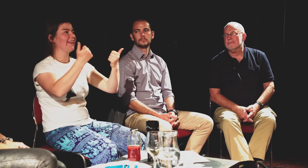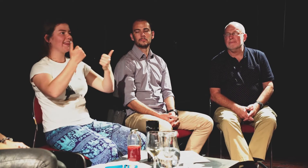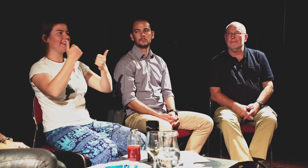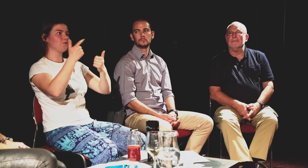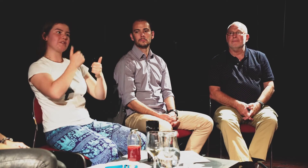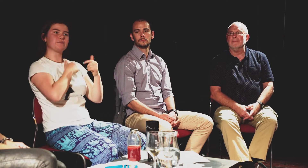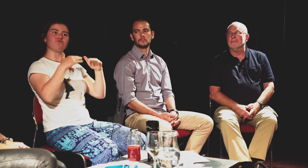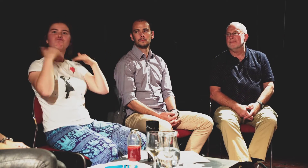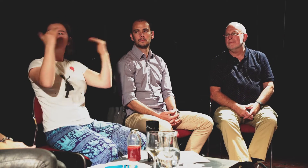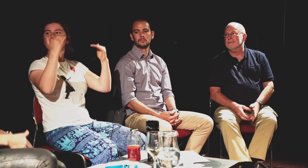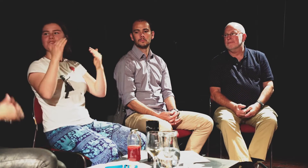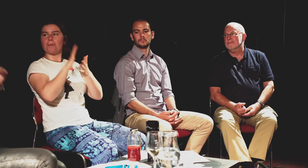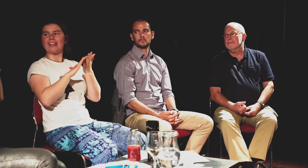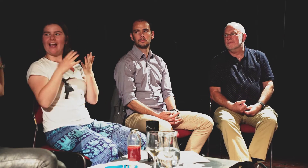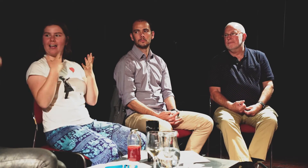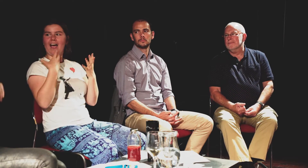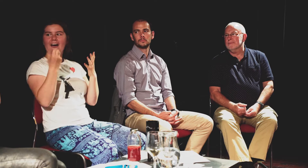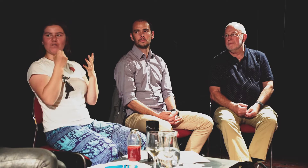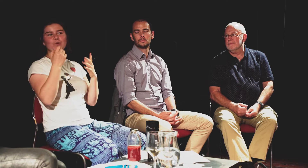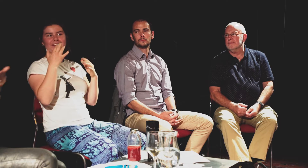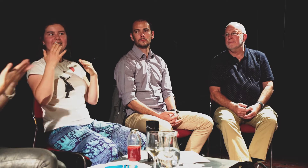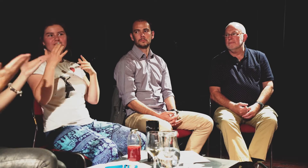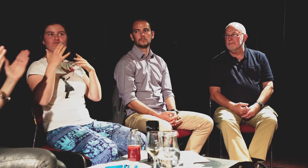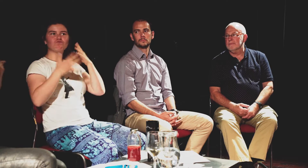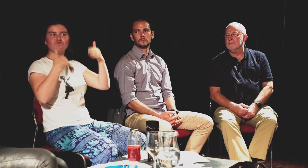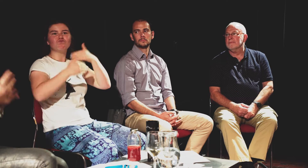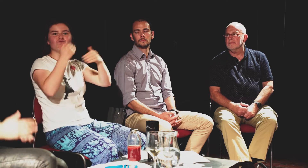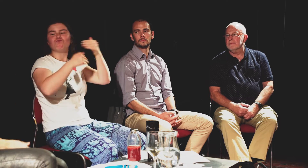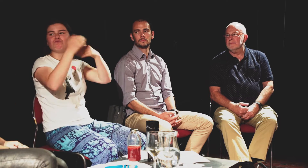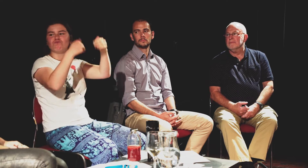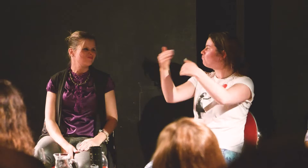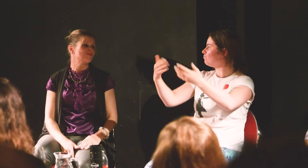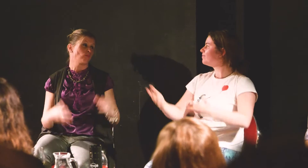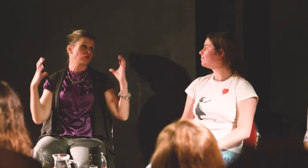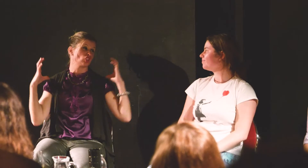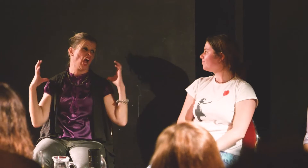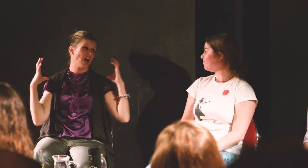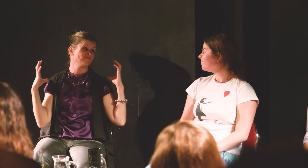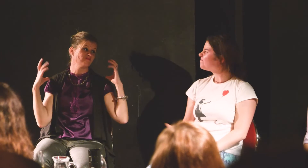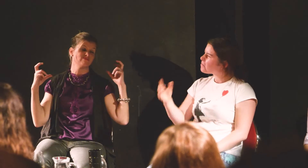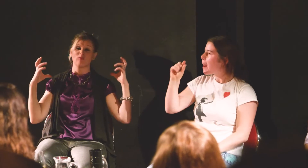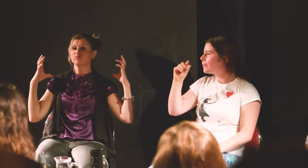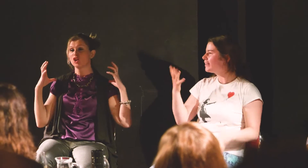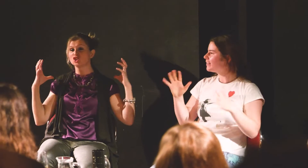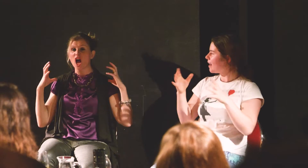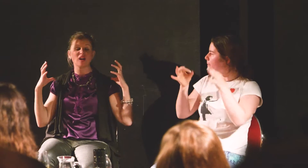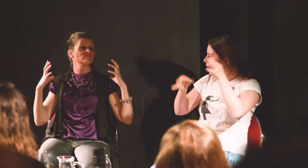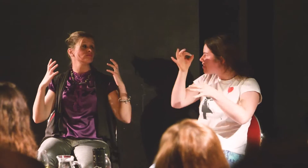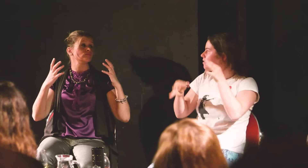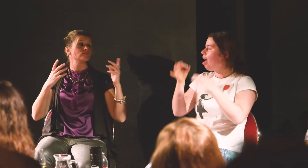deaf families to do well. High expectations from the community. Yeah. A lot of pressure. A little bit.